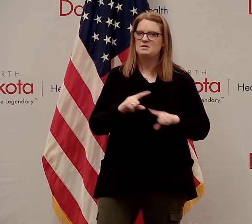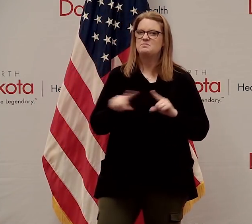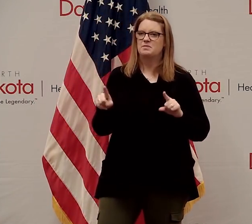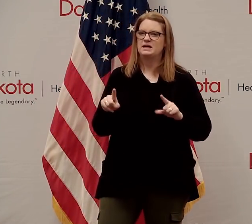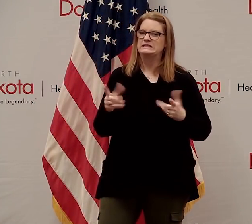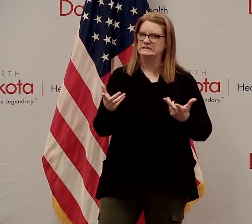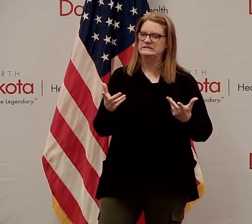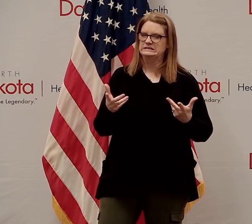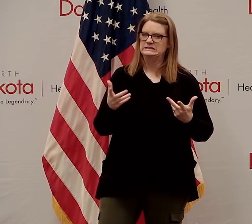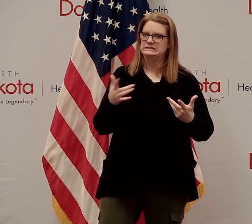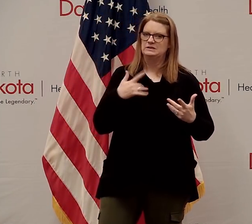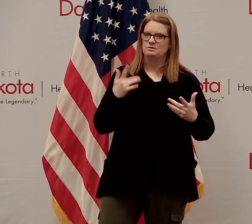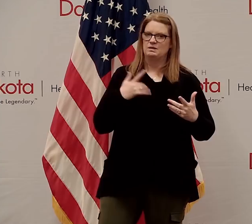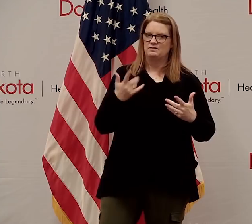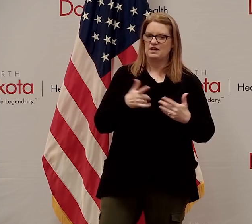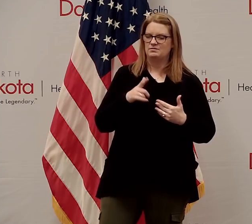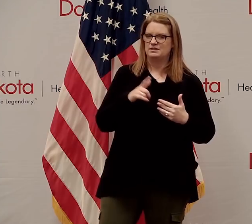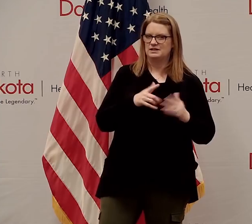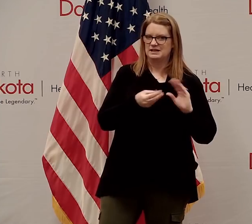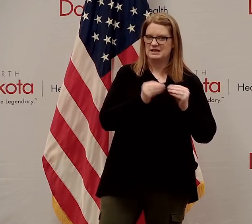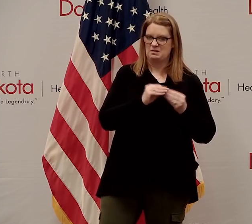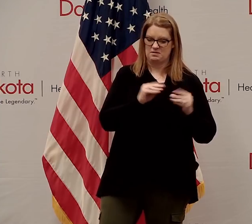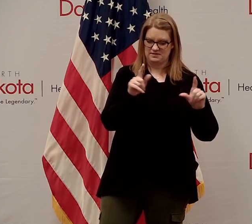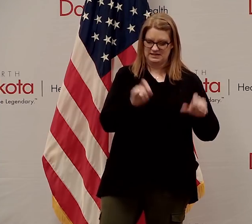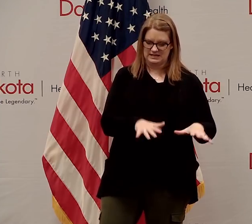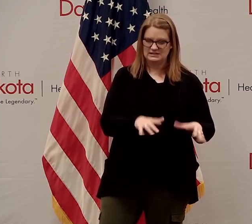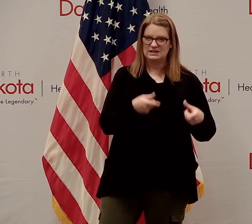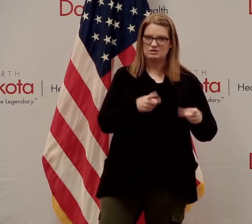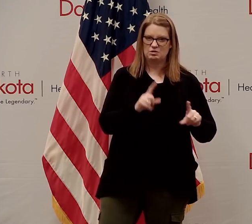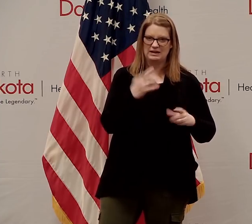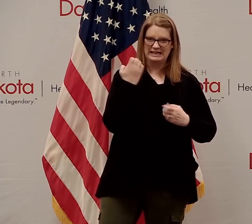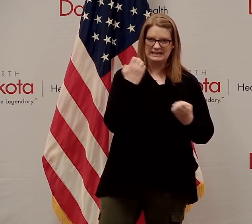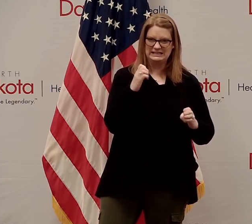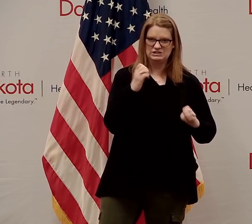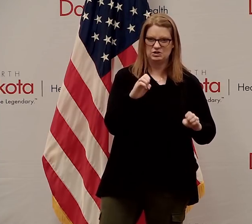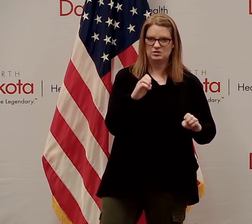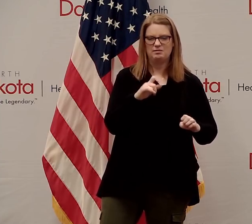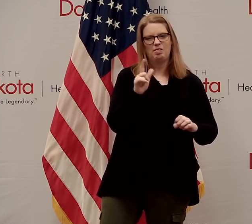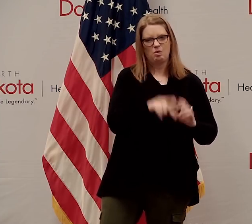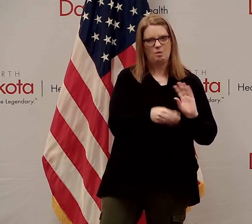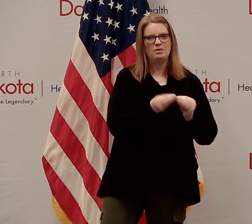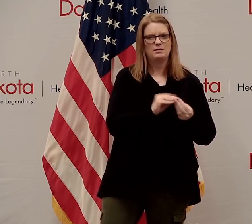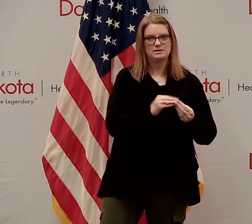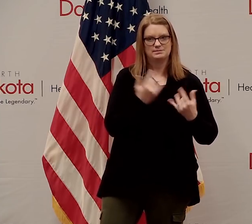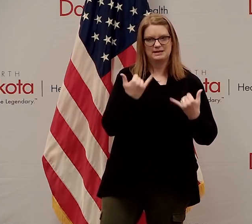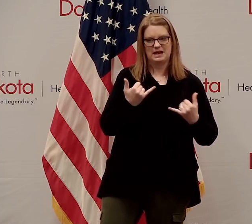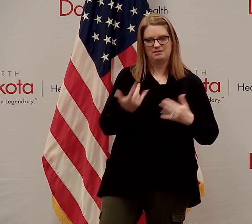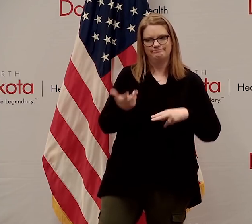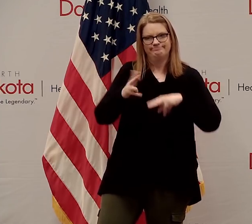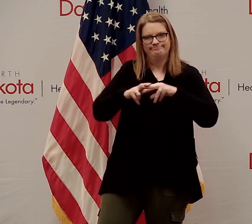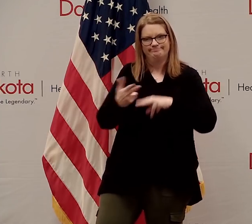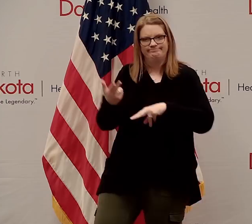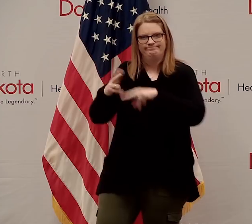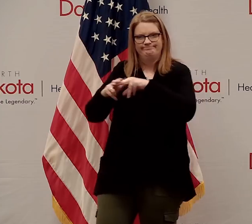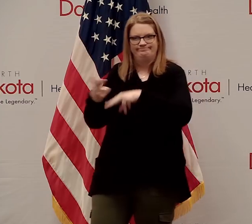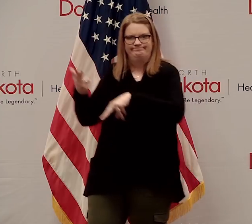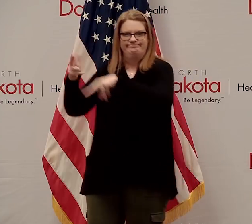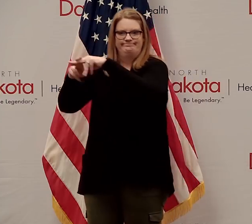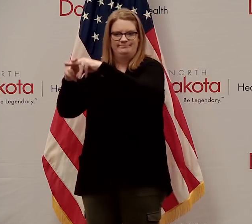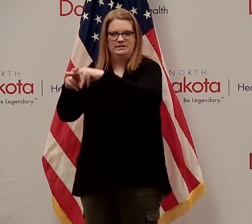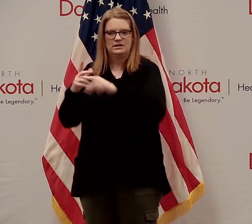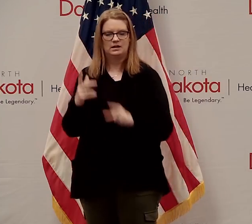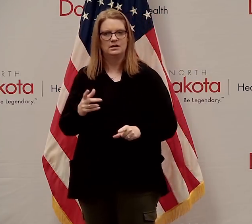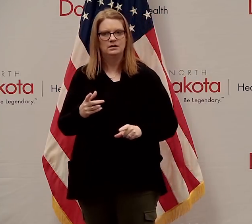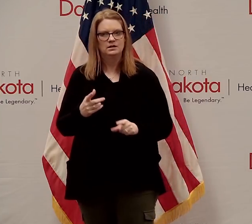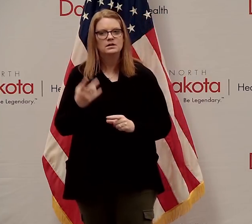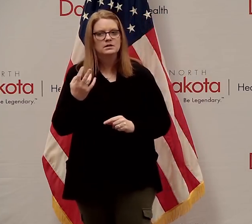of the low testing numbers that had occurred over Easter. But again, we'll keep tracking the numbers. But a reason we're sharing this, because